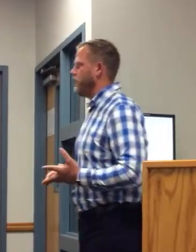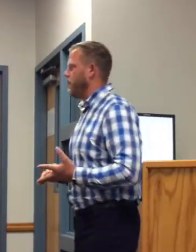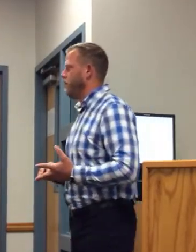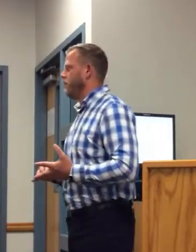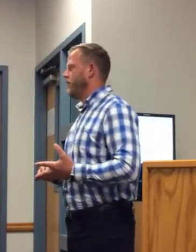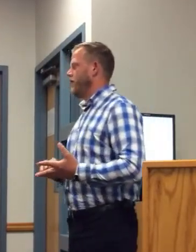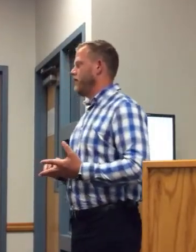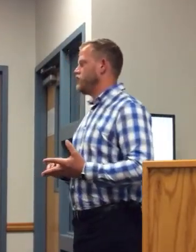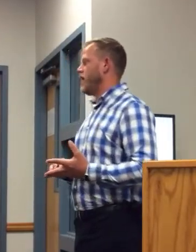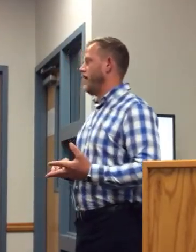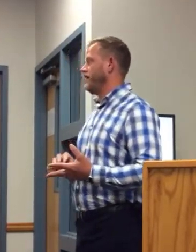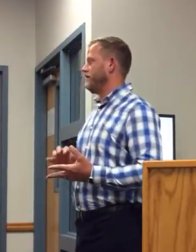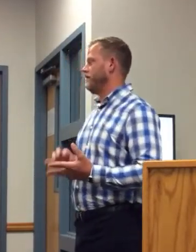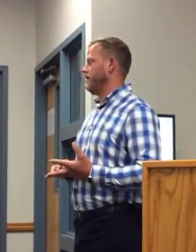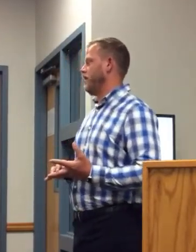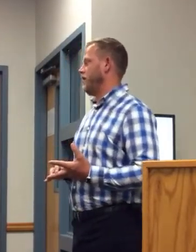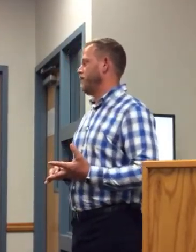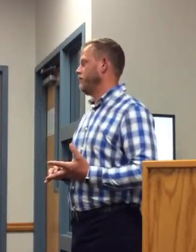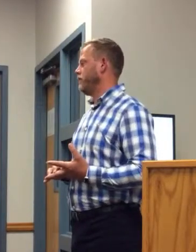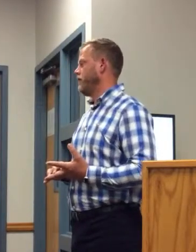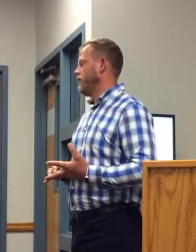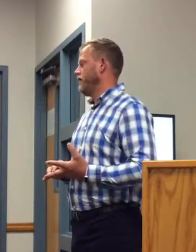has become giant.